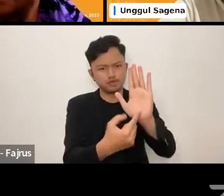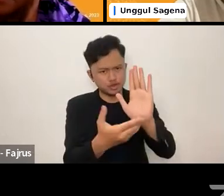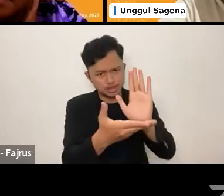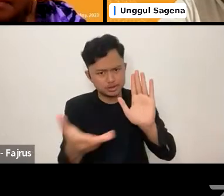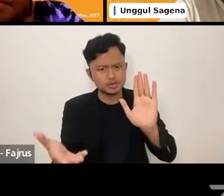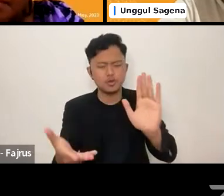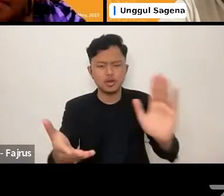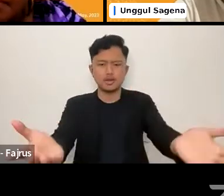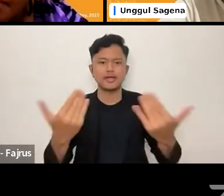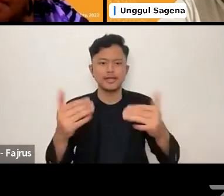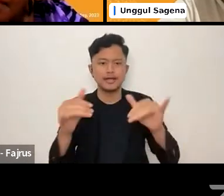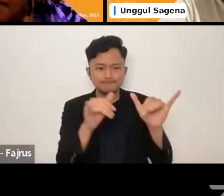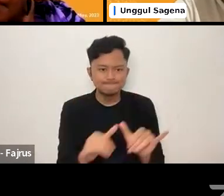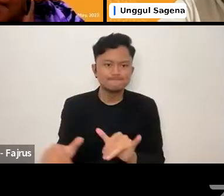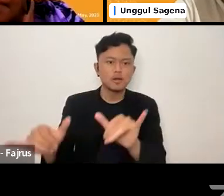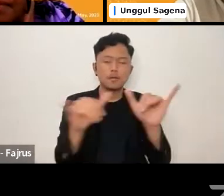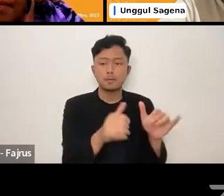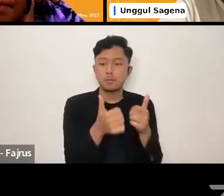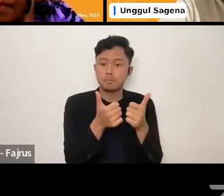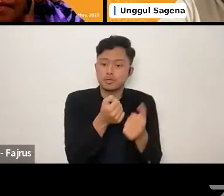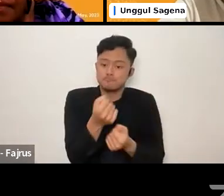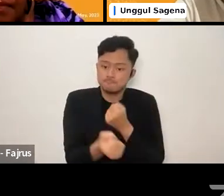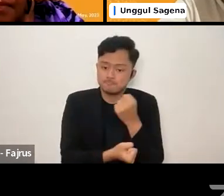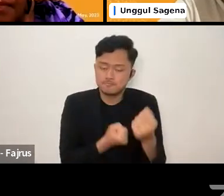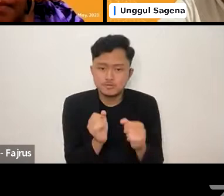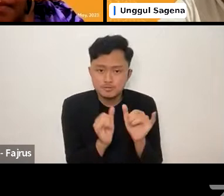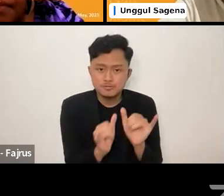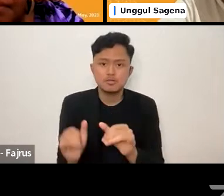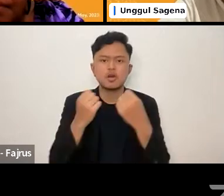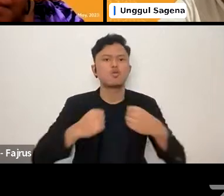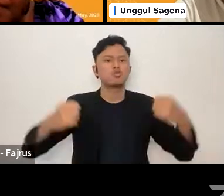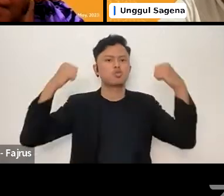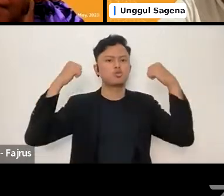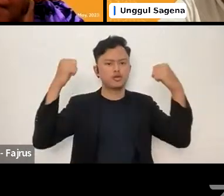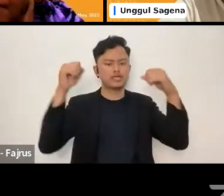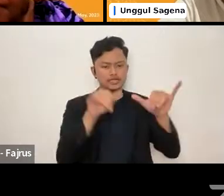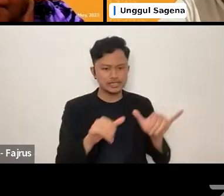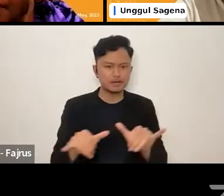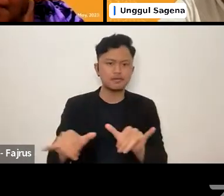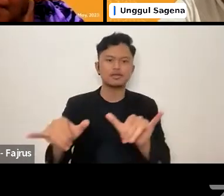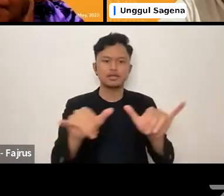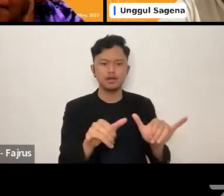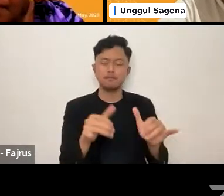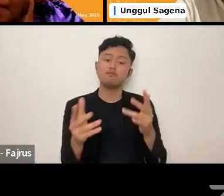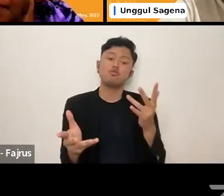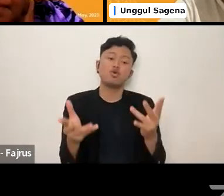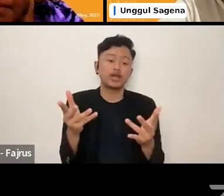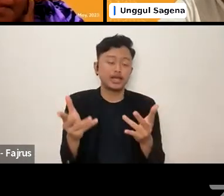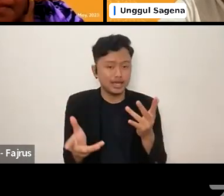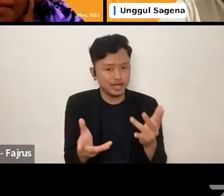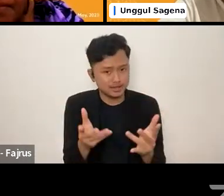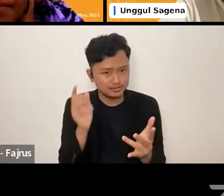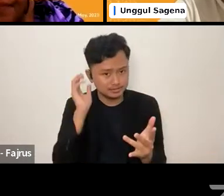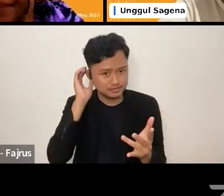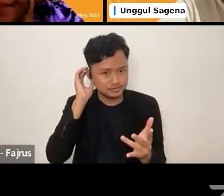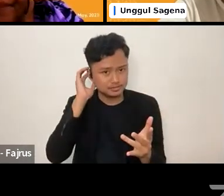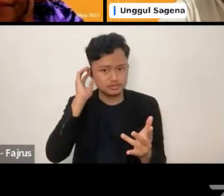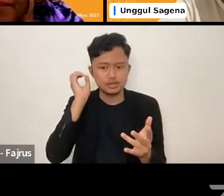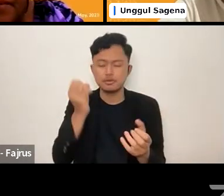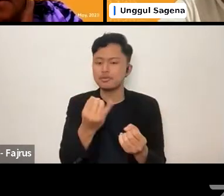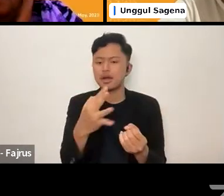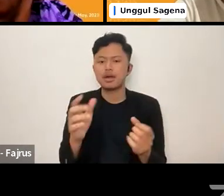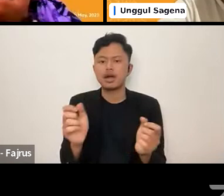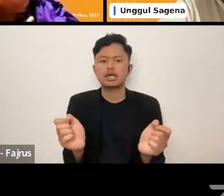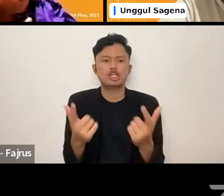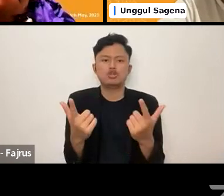move together, if we move stronger, perhaps lots of life can be saved.